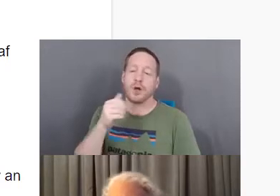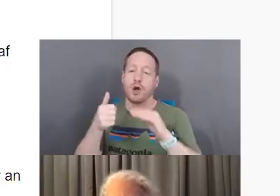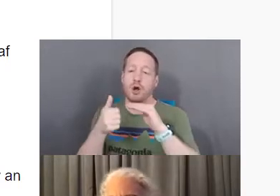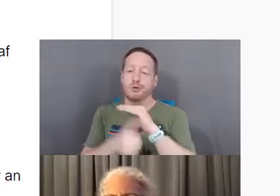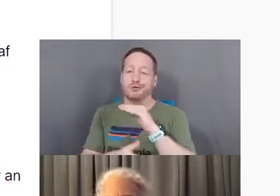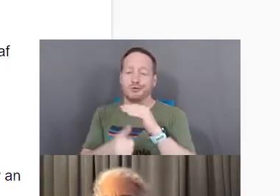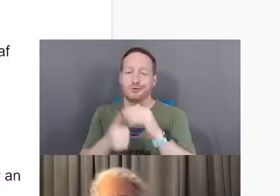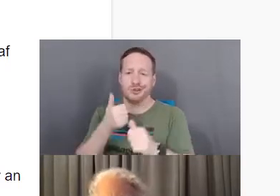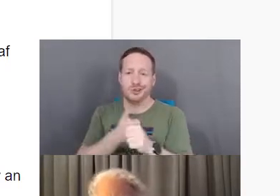And